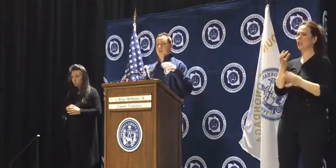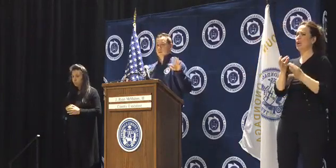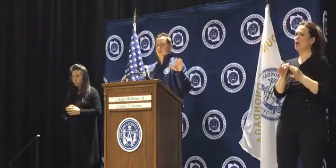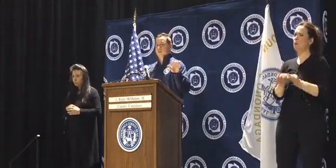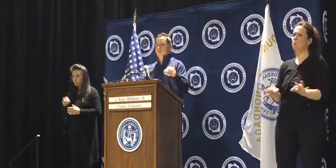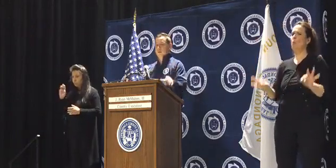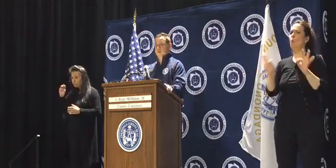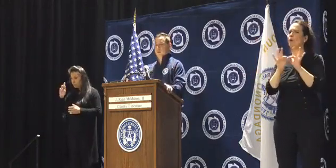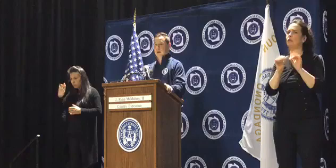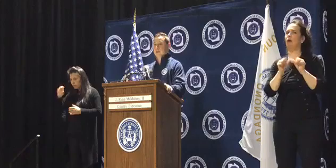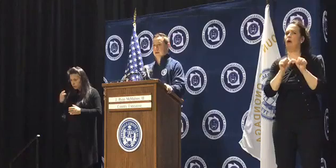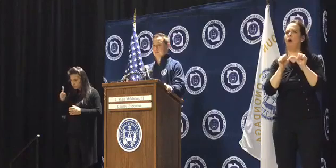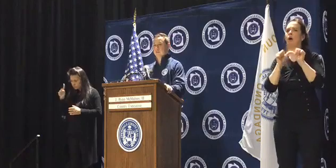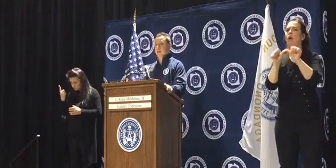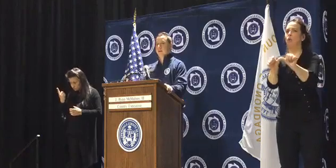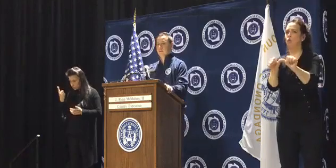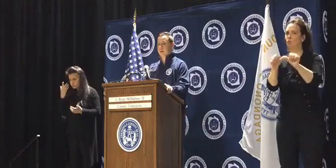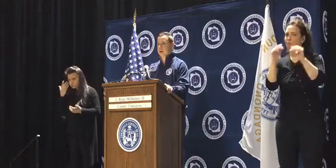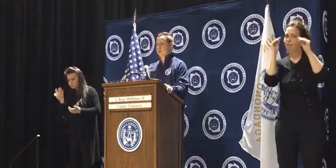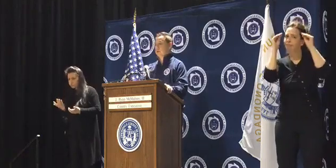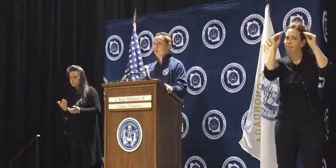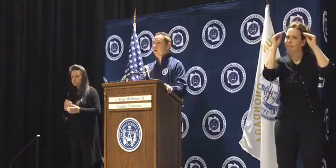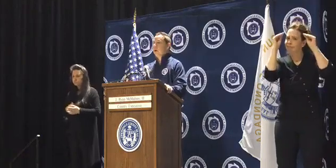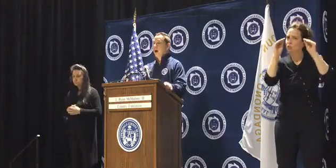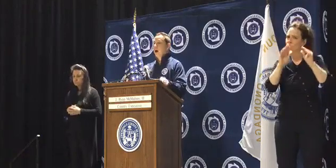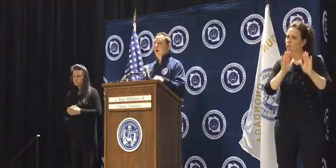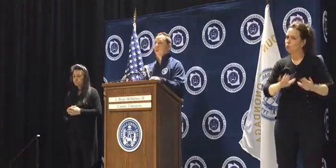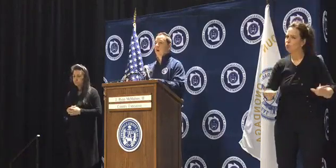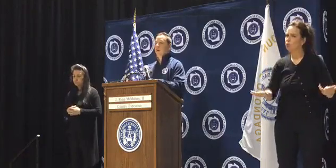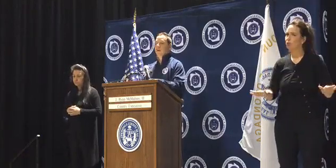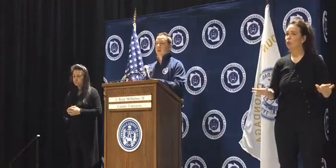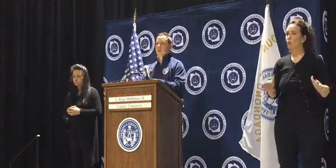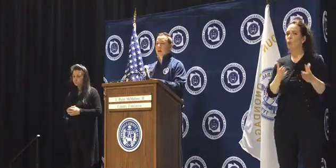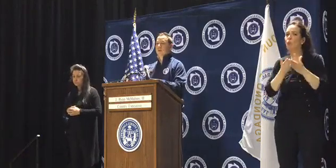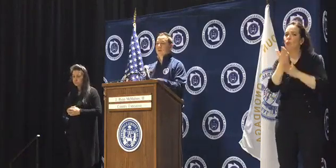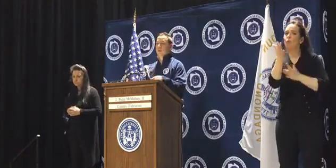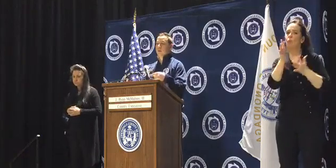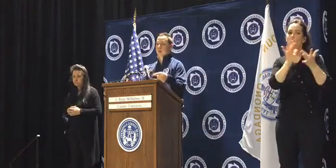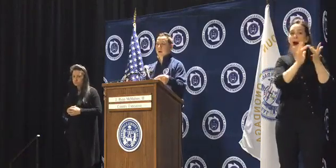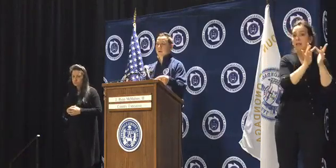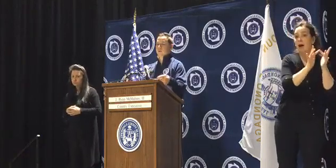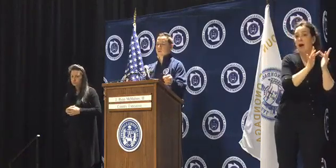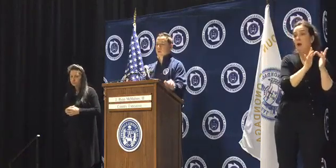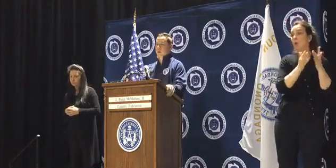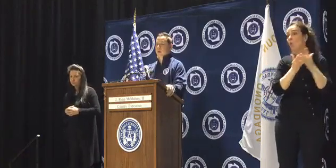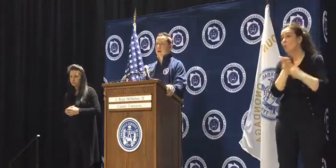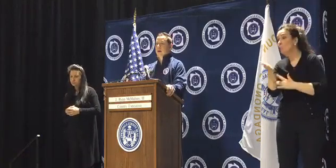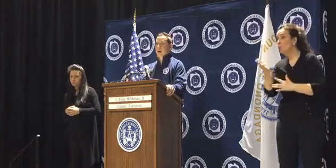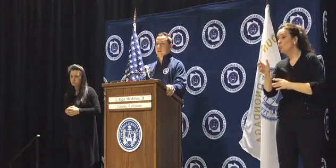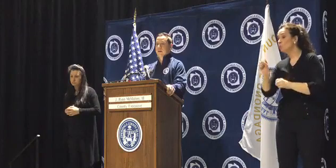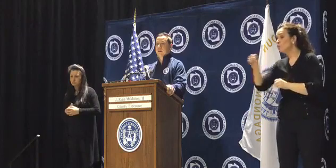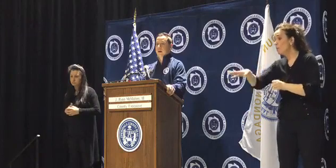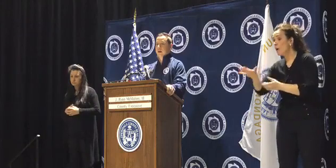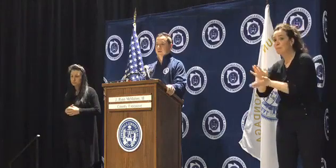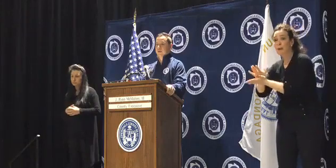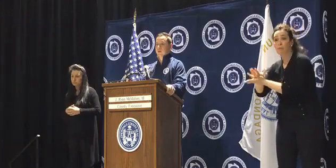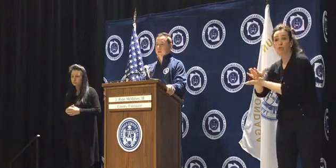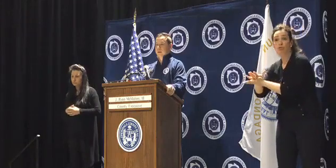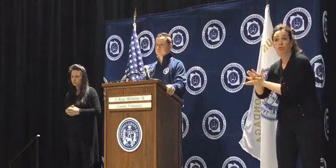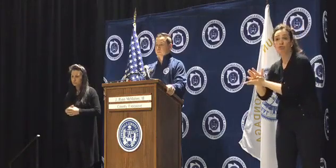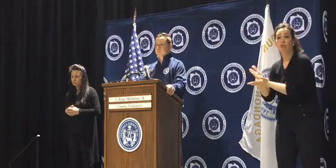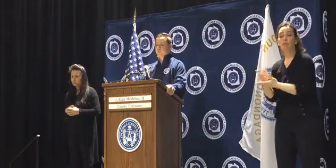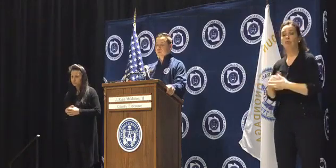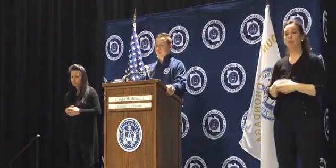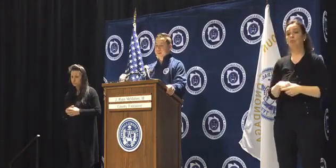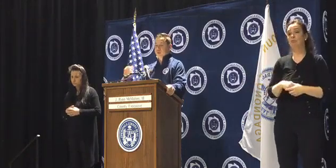plans for all the school districts. We got that settled and handled. But the continuity plans for learning, I think